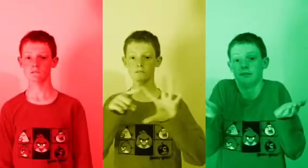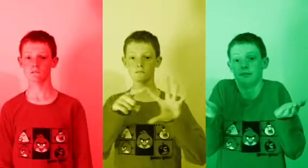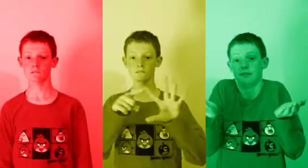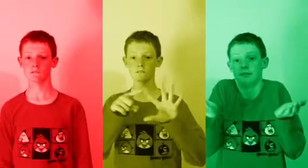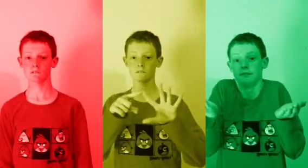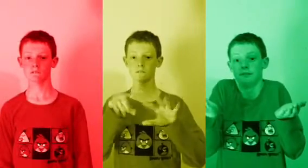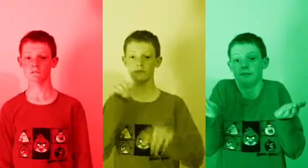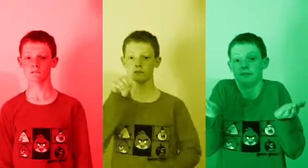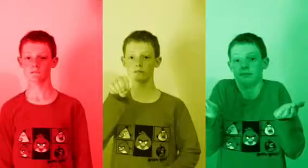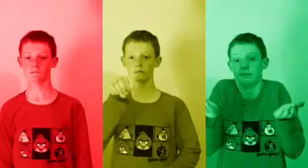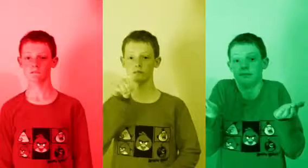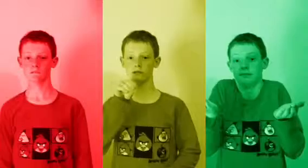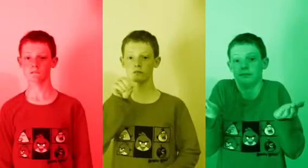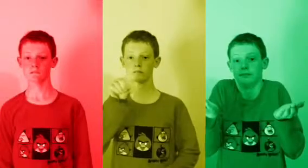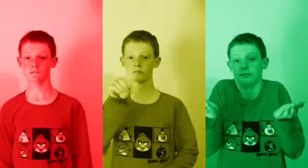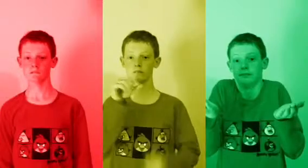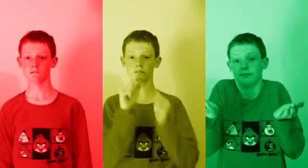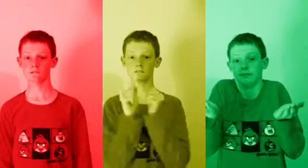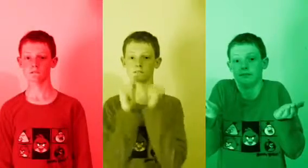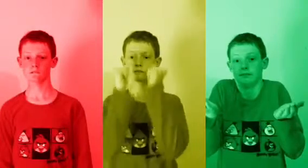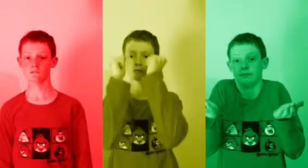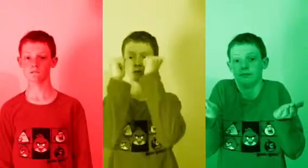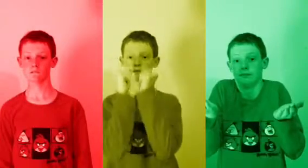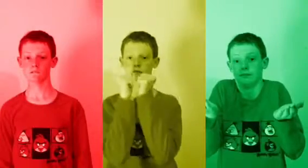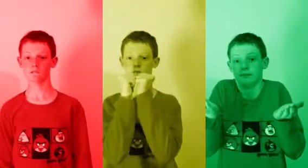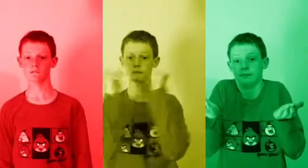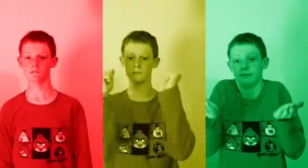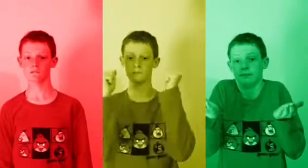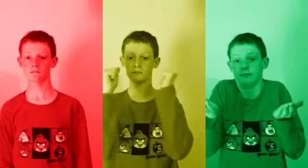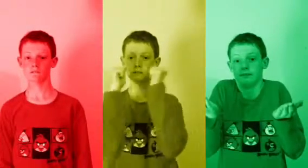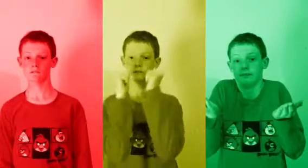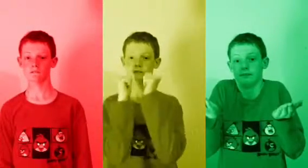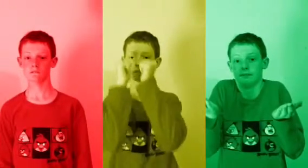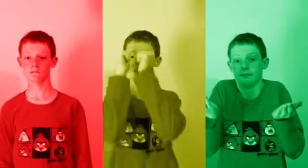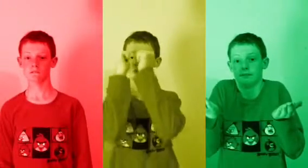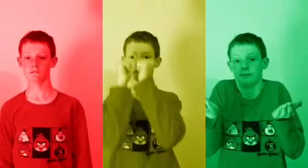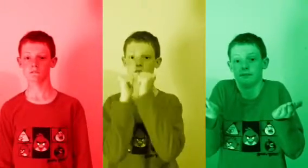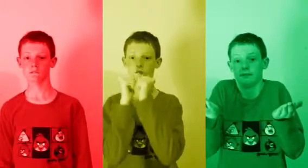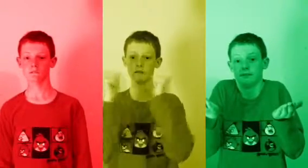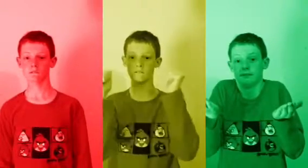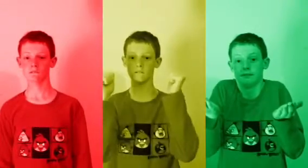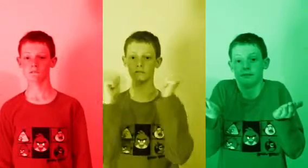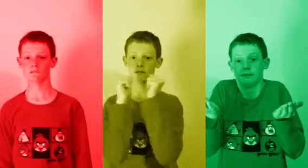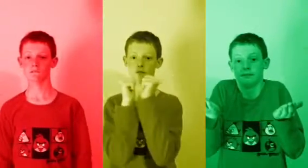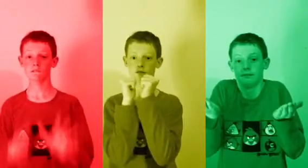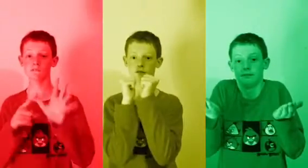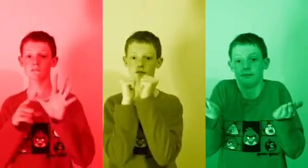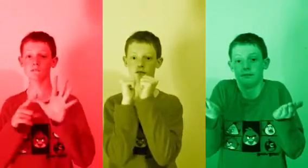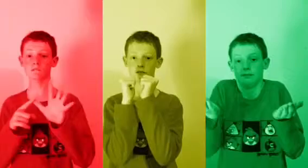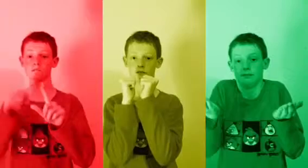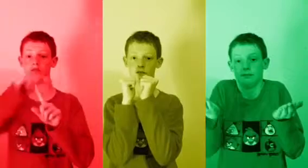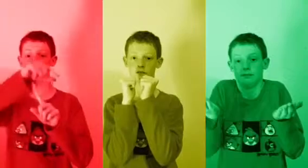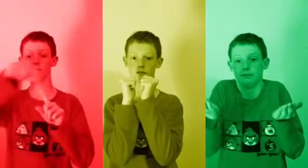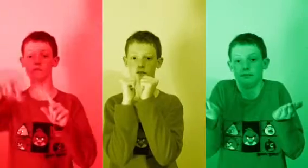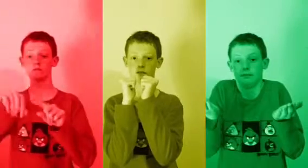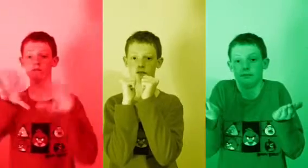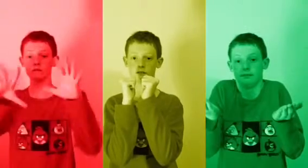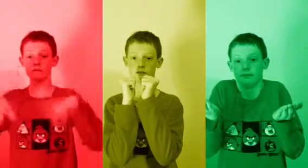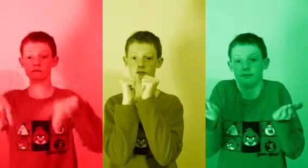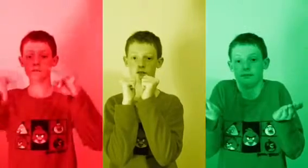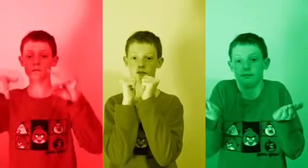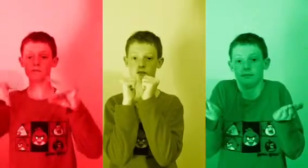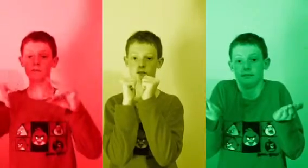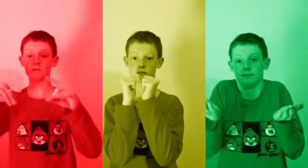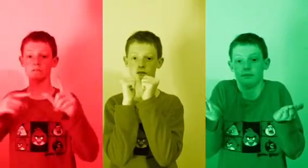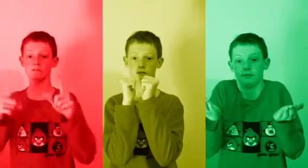E went east with Emu to get some exercise, and A went around